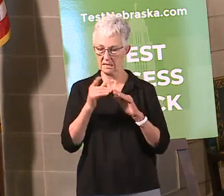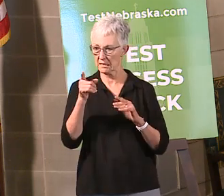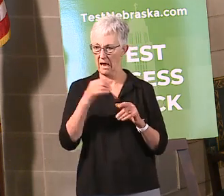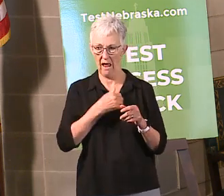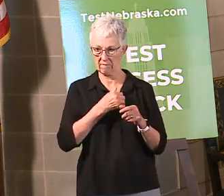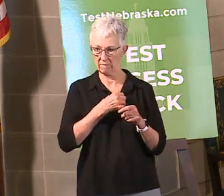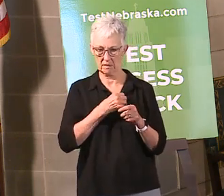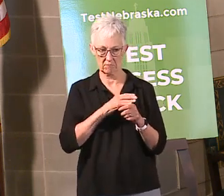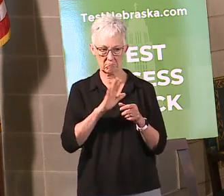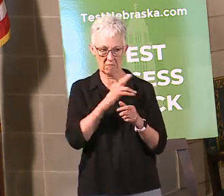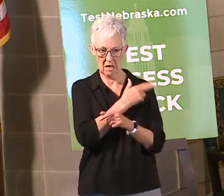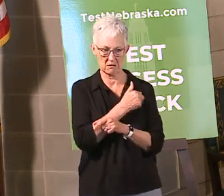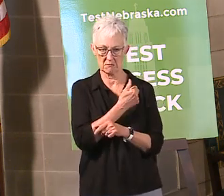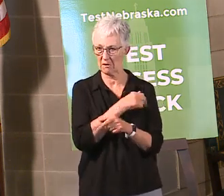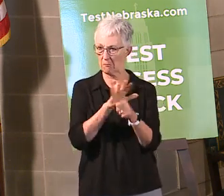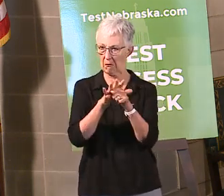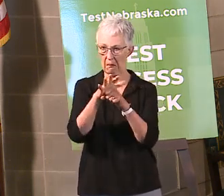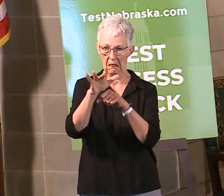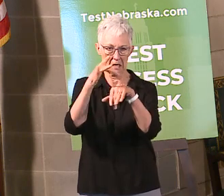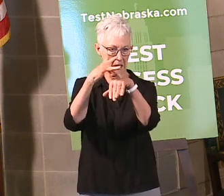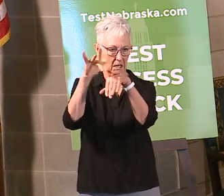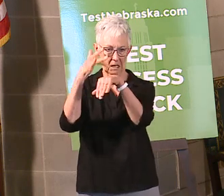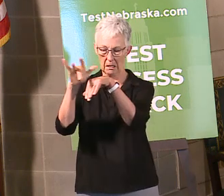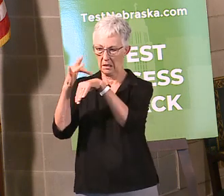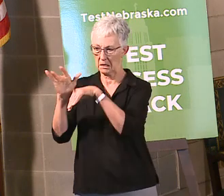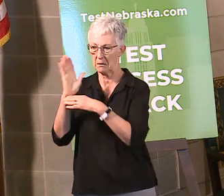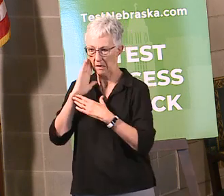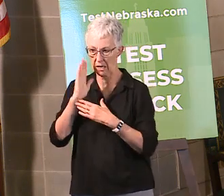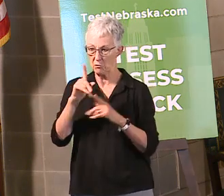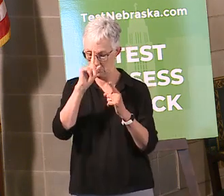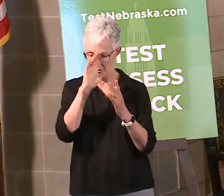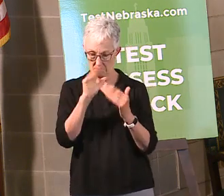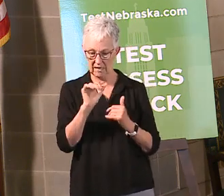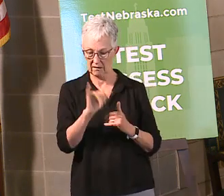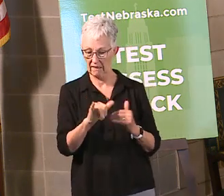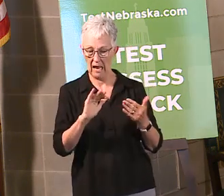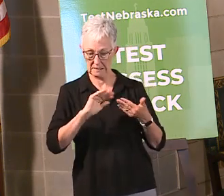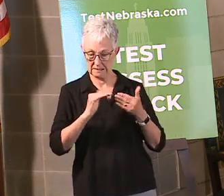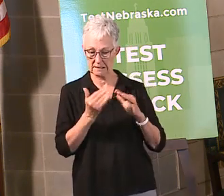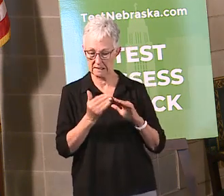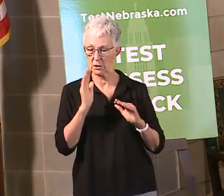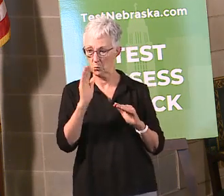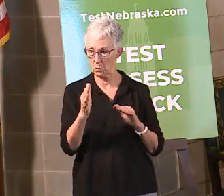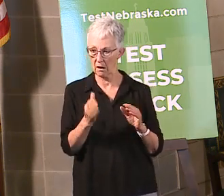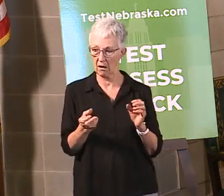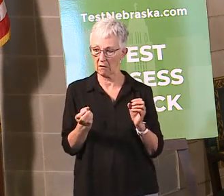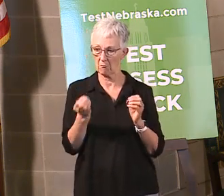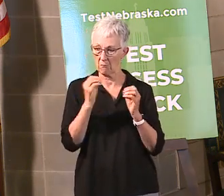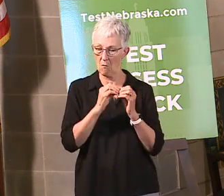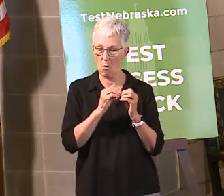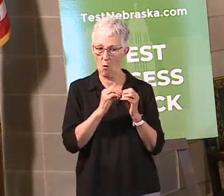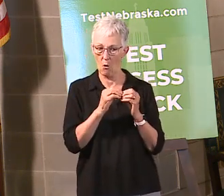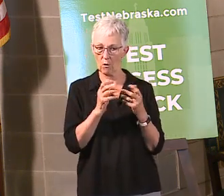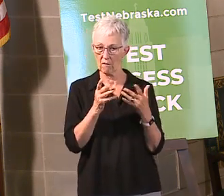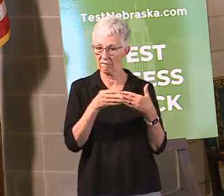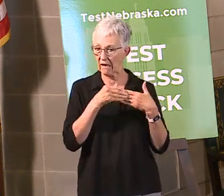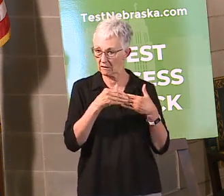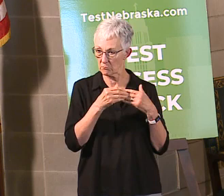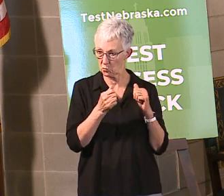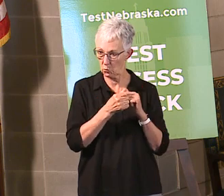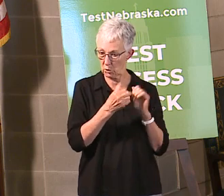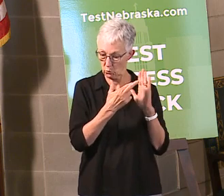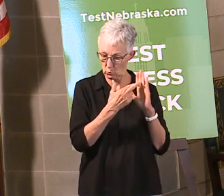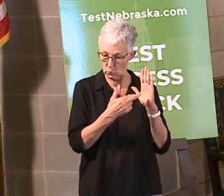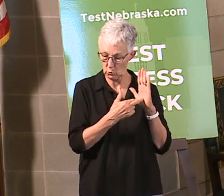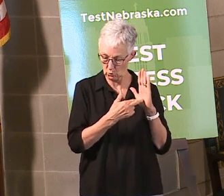capacities, you can expect a loosening of restrictions. And I think that's a fair expectation, that as we go forward into the month of June, if we continue to see that